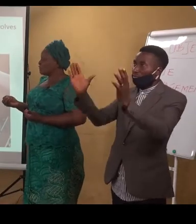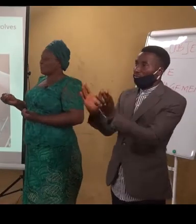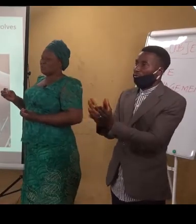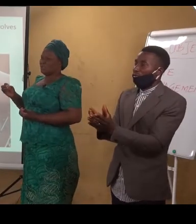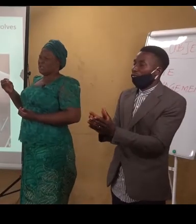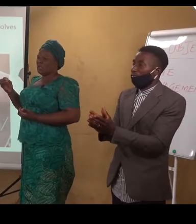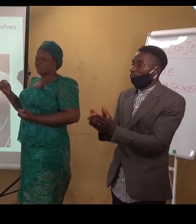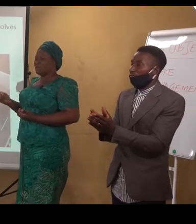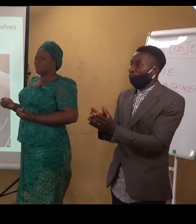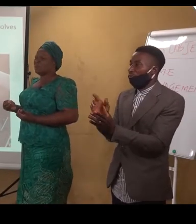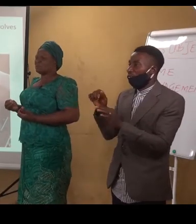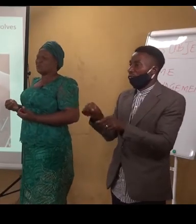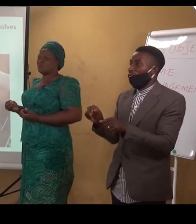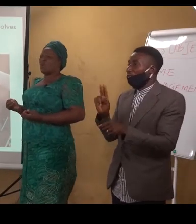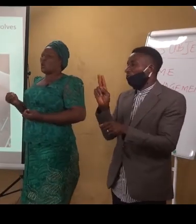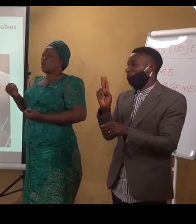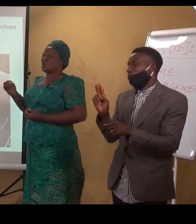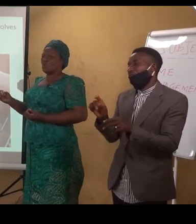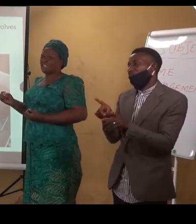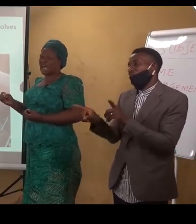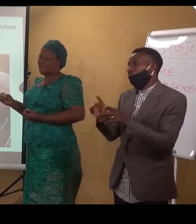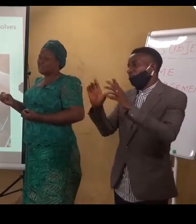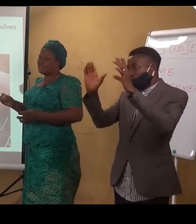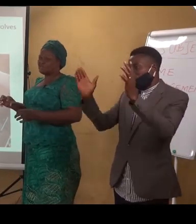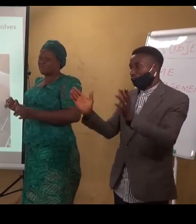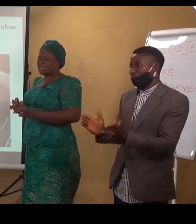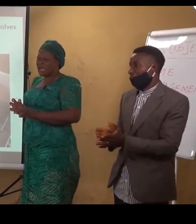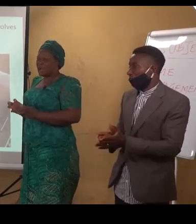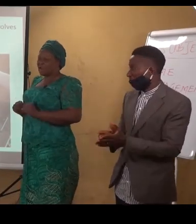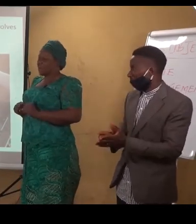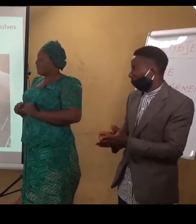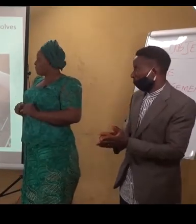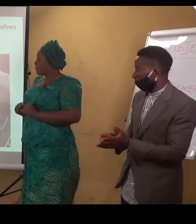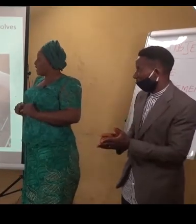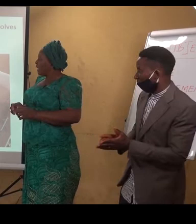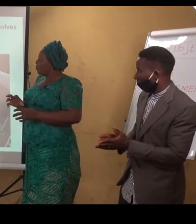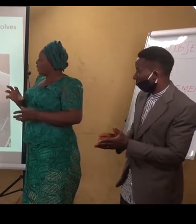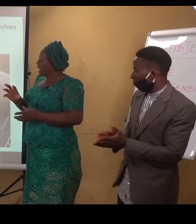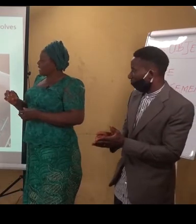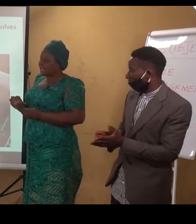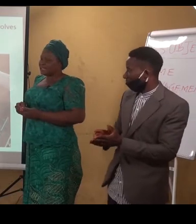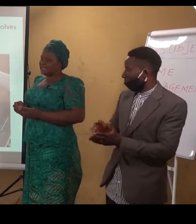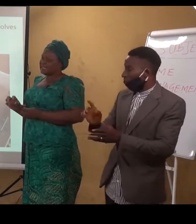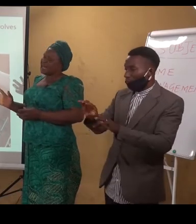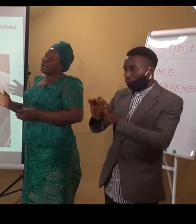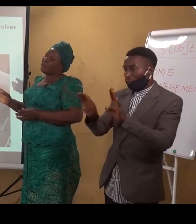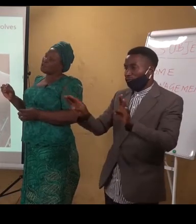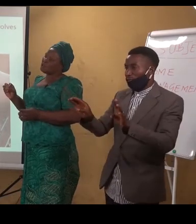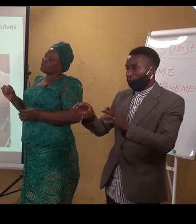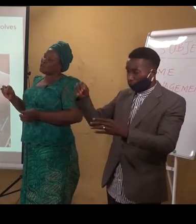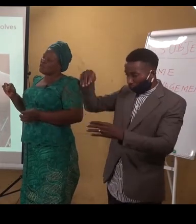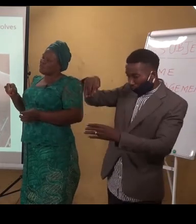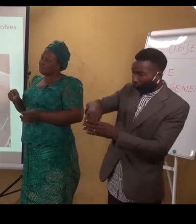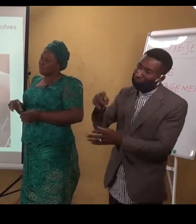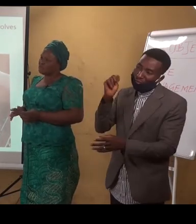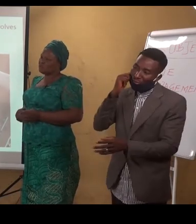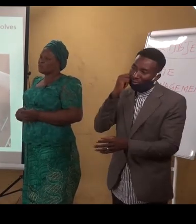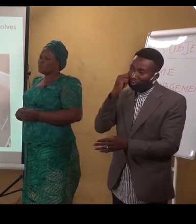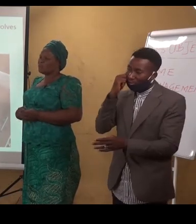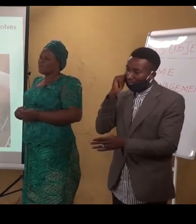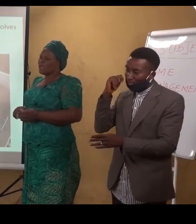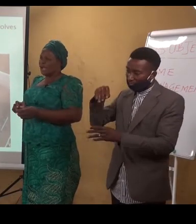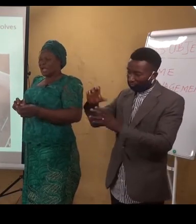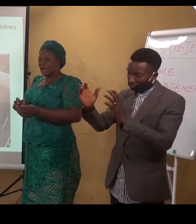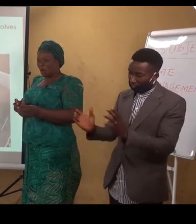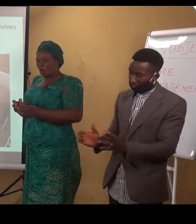These bottles, you can use Bama bottles or those that have what? Metal cover. When I get it, I pour the tomato in the